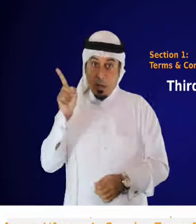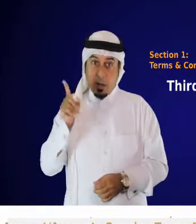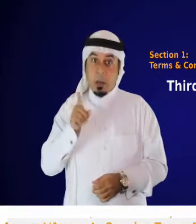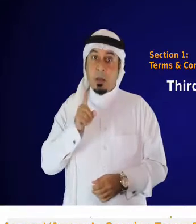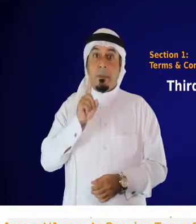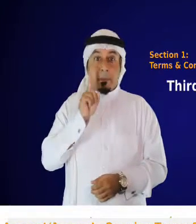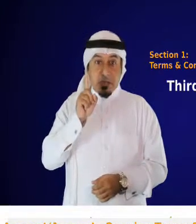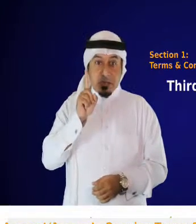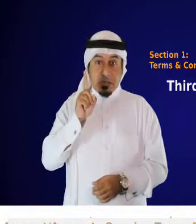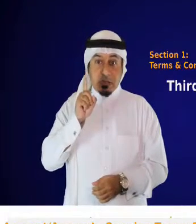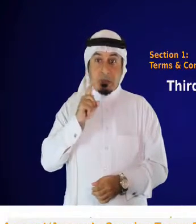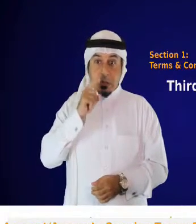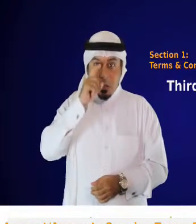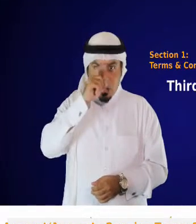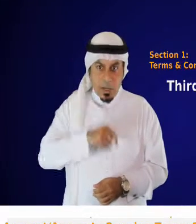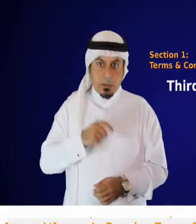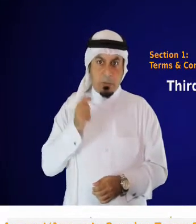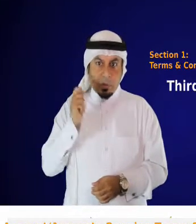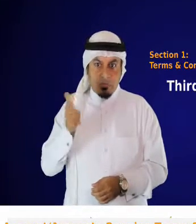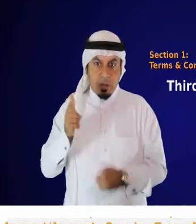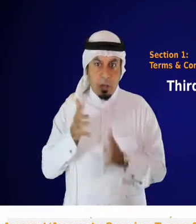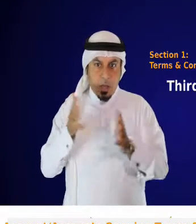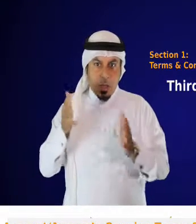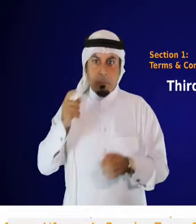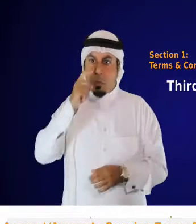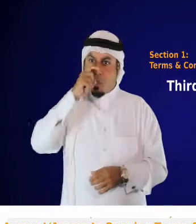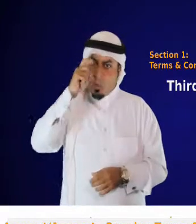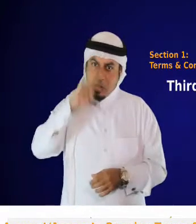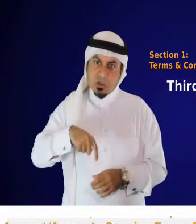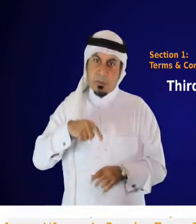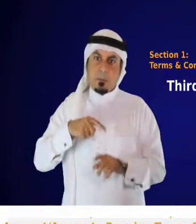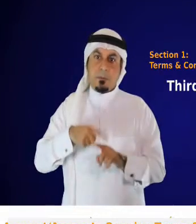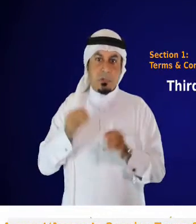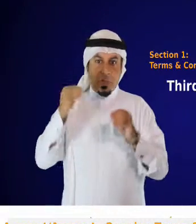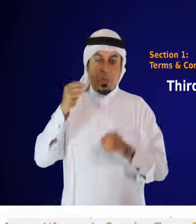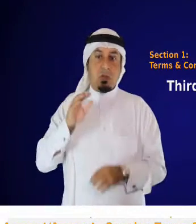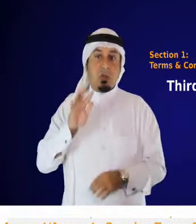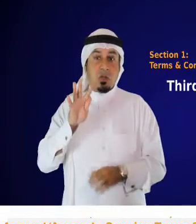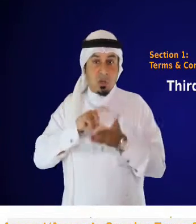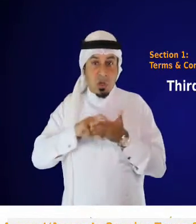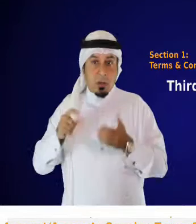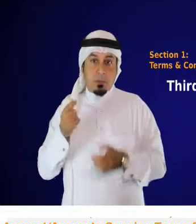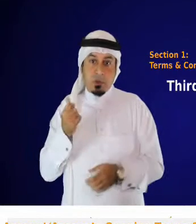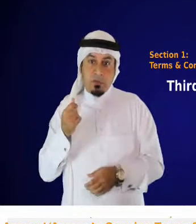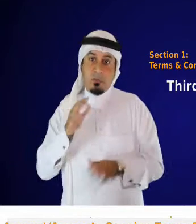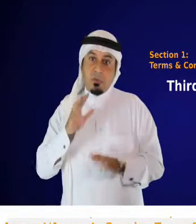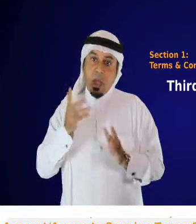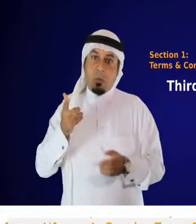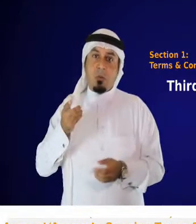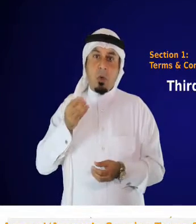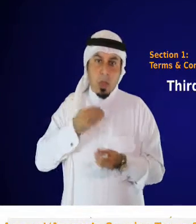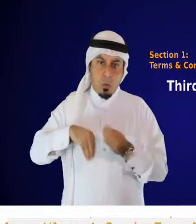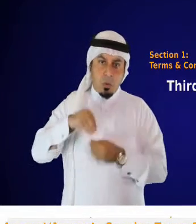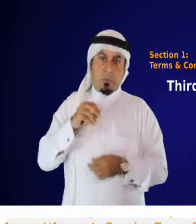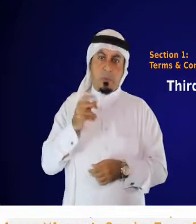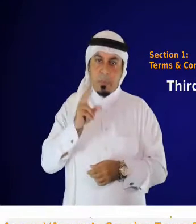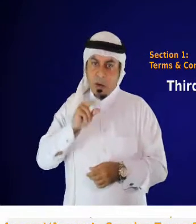to such currency, but rather shall repay through a certified check or transfer as per the original currency of the deposit.